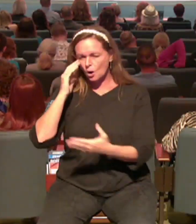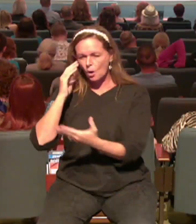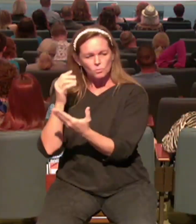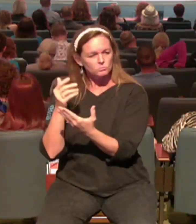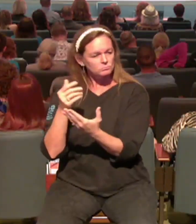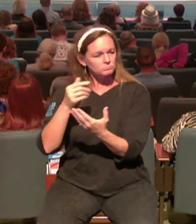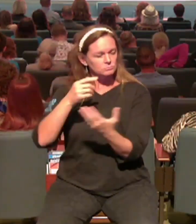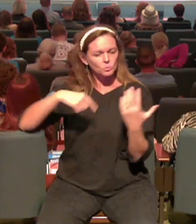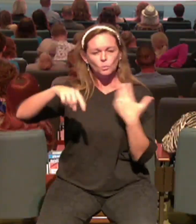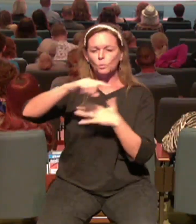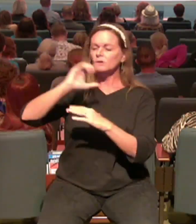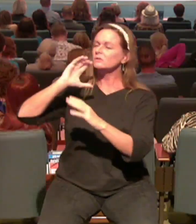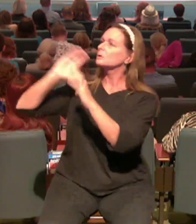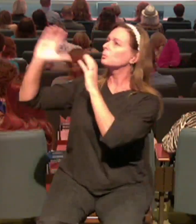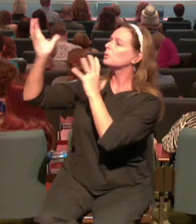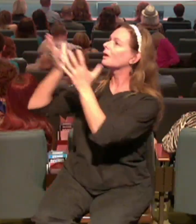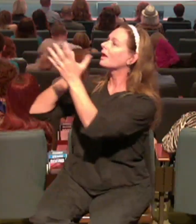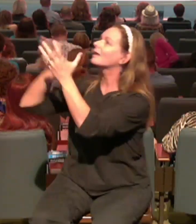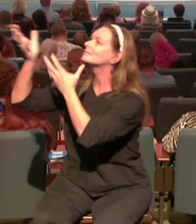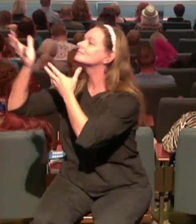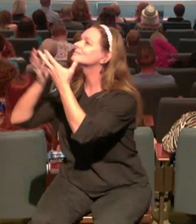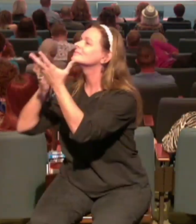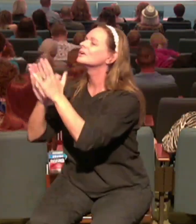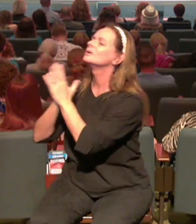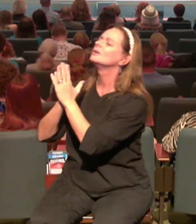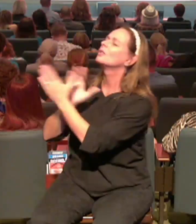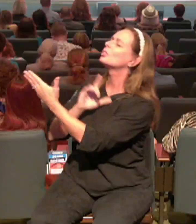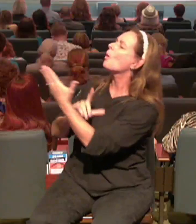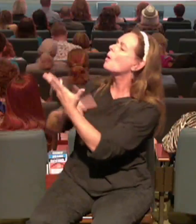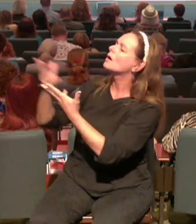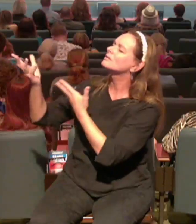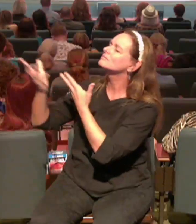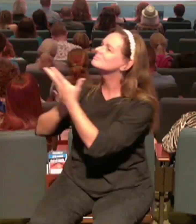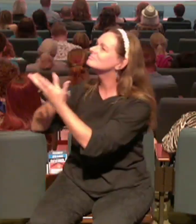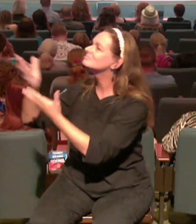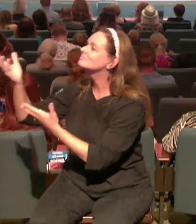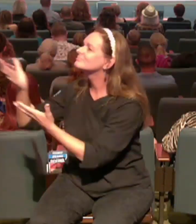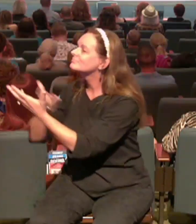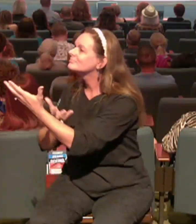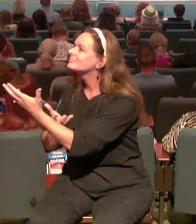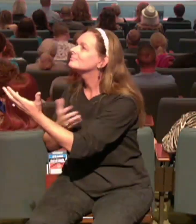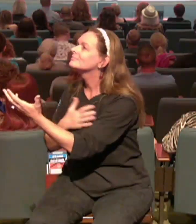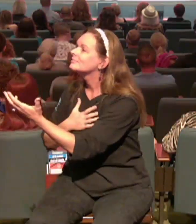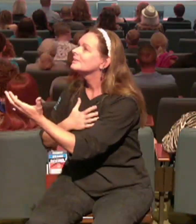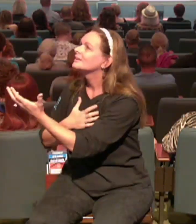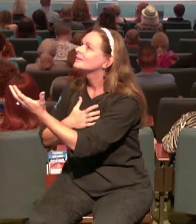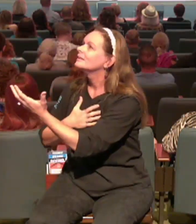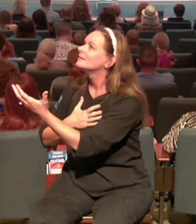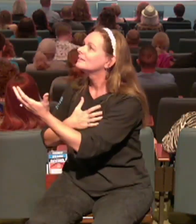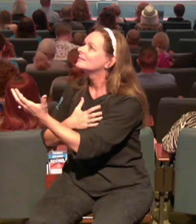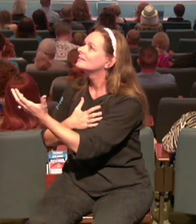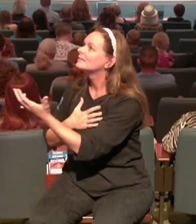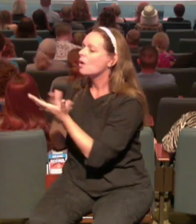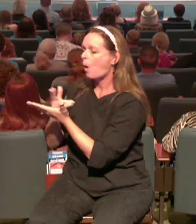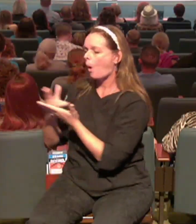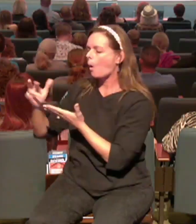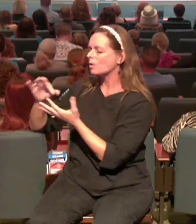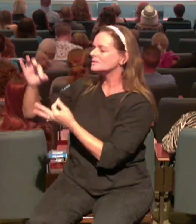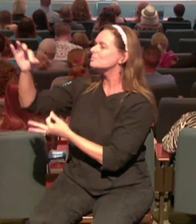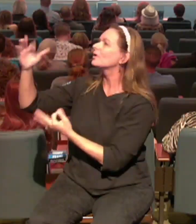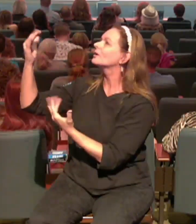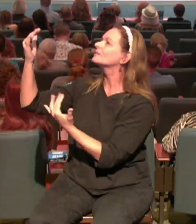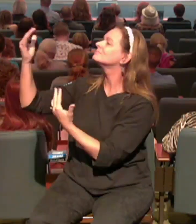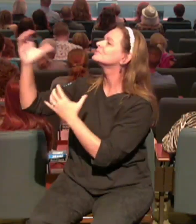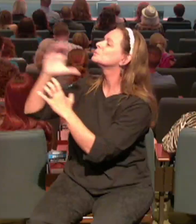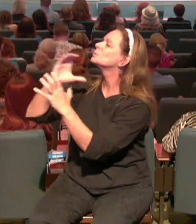Some of you, the word for today is you need to let go of sin. You need to let go of sin. When he says